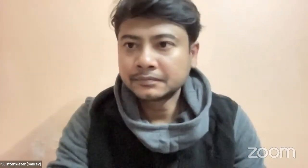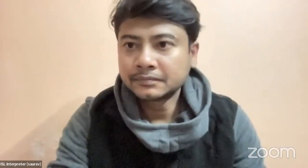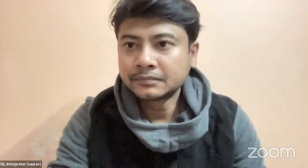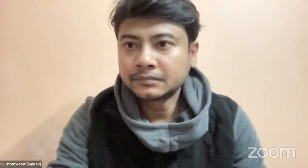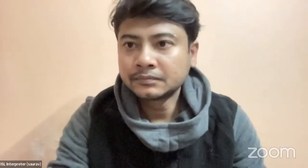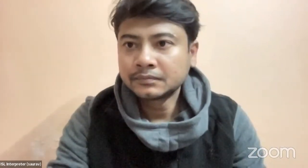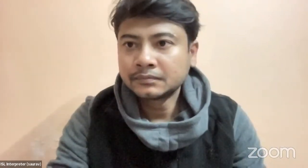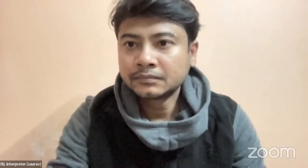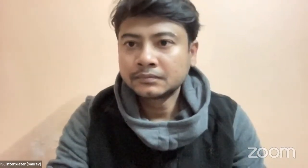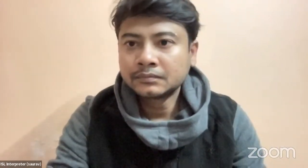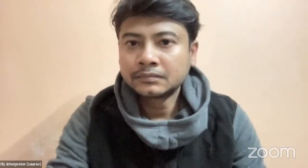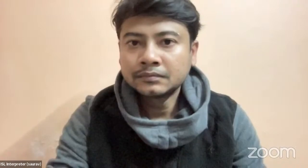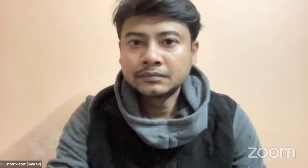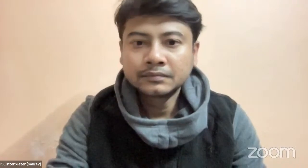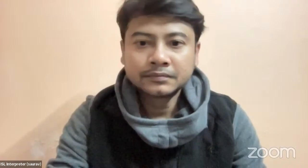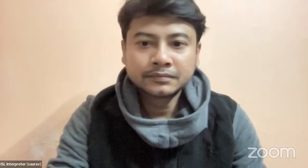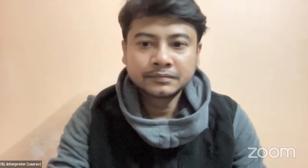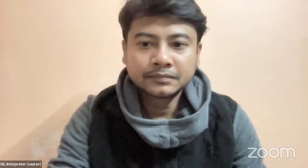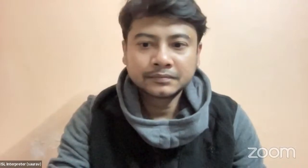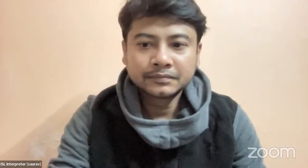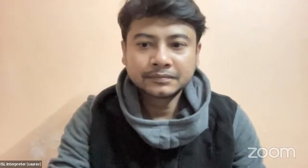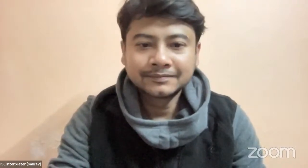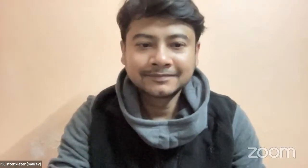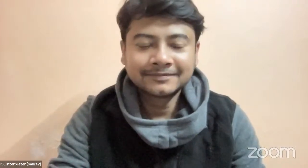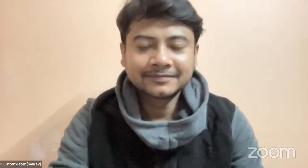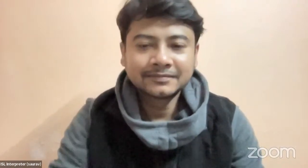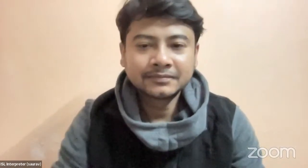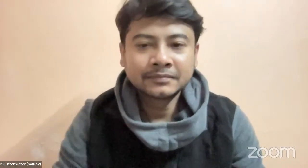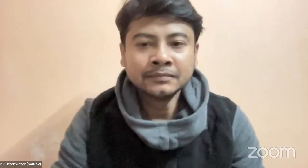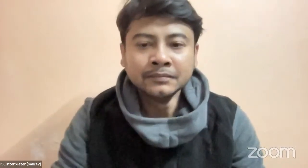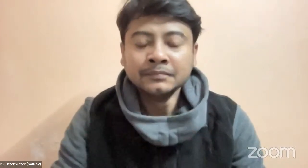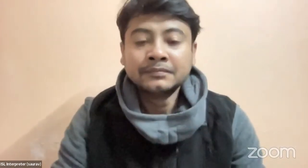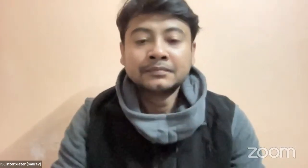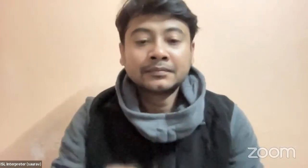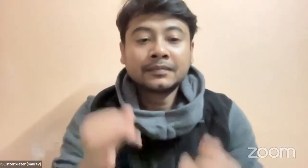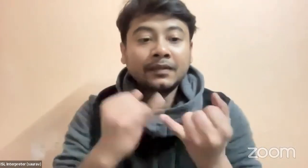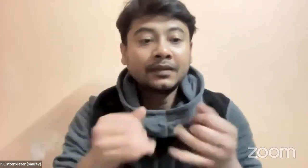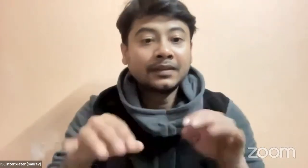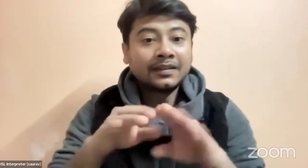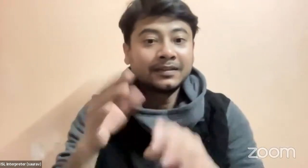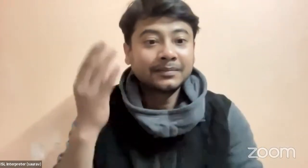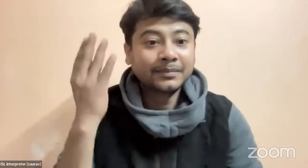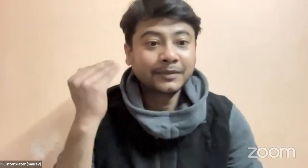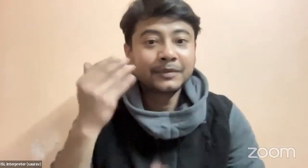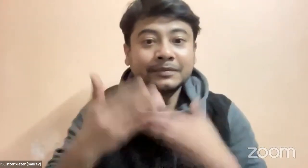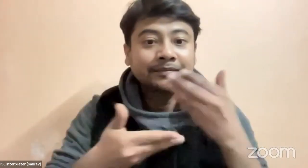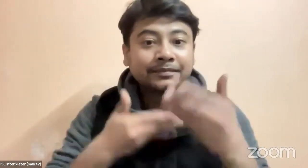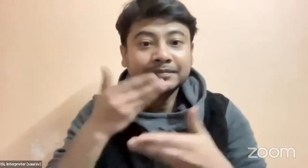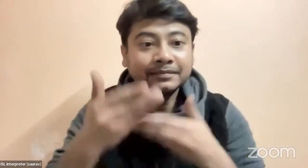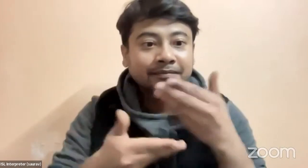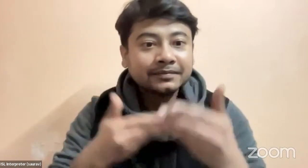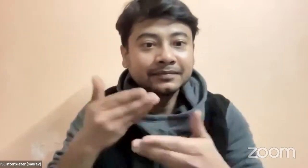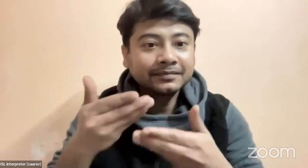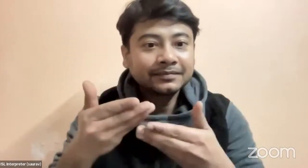The last time when we met on the discussion of Gauranga was also very great day.